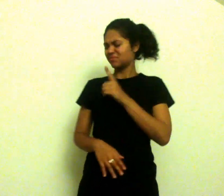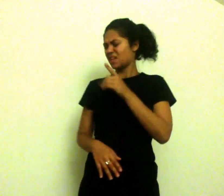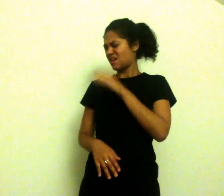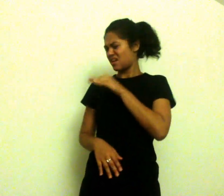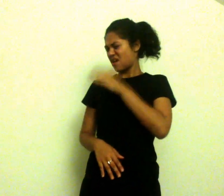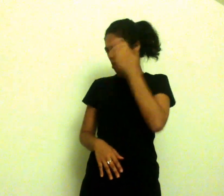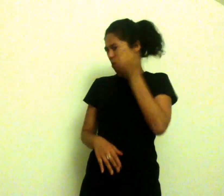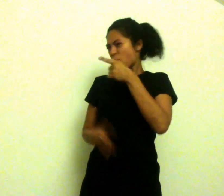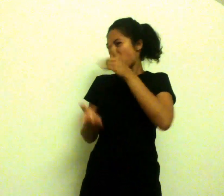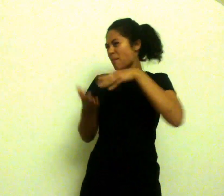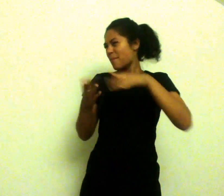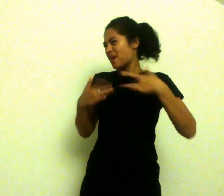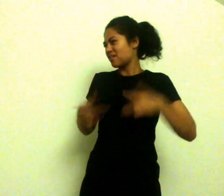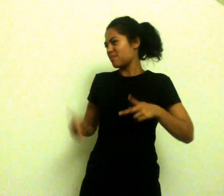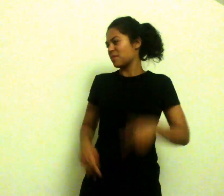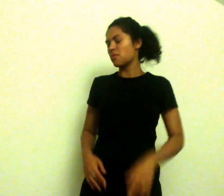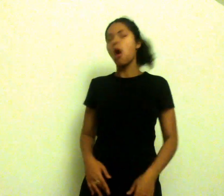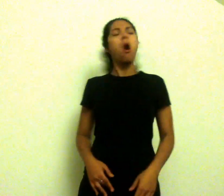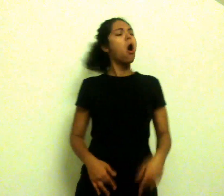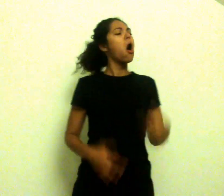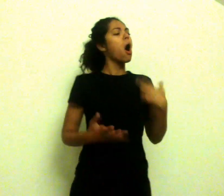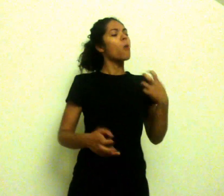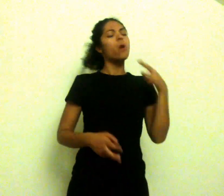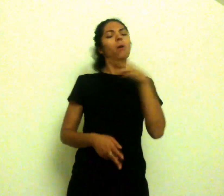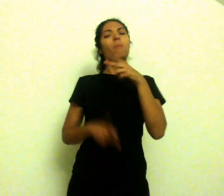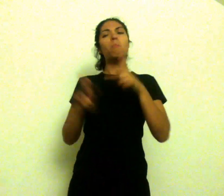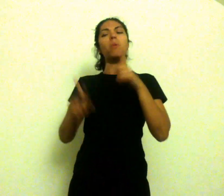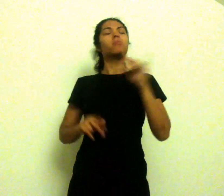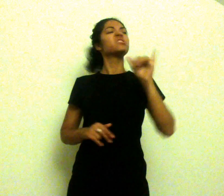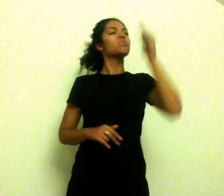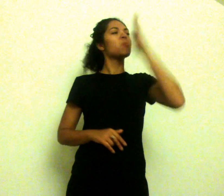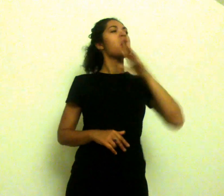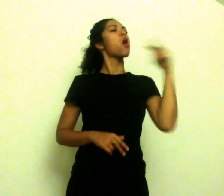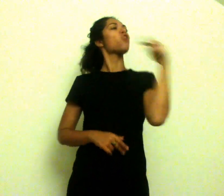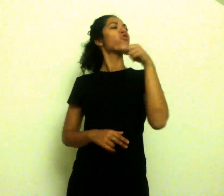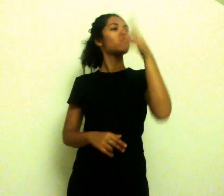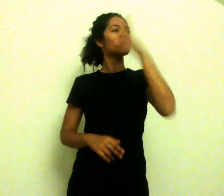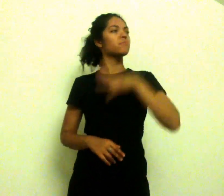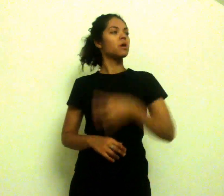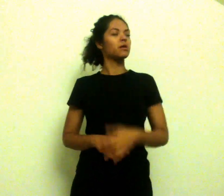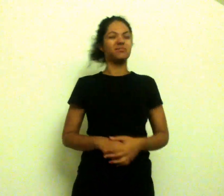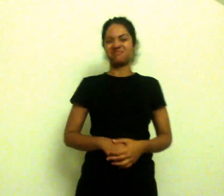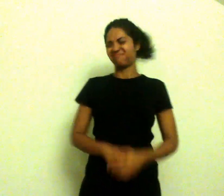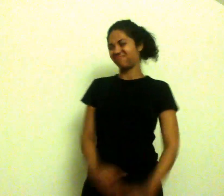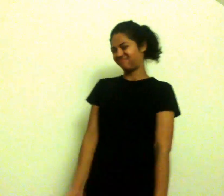see man as God sees man." And the teacher just snapped back and said, "But you're not God, are you?"